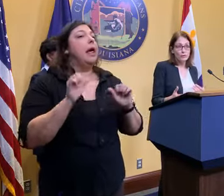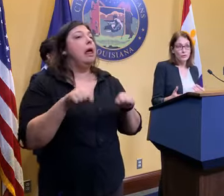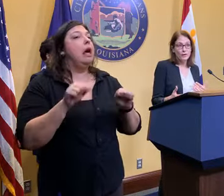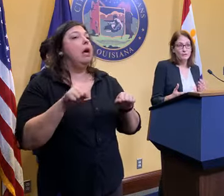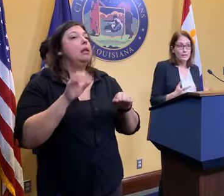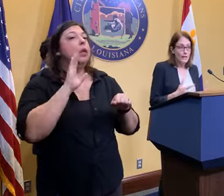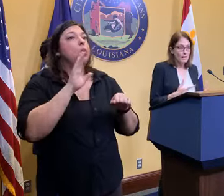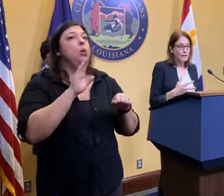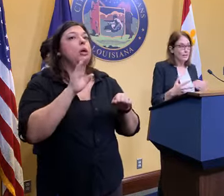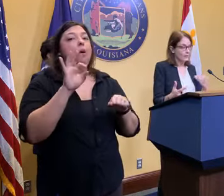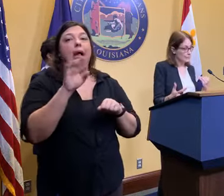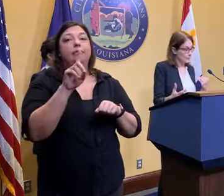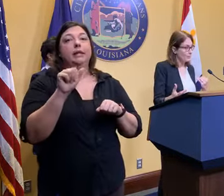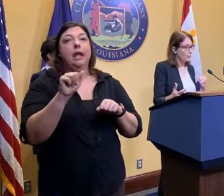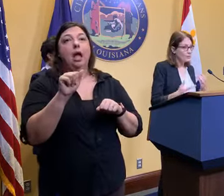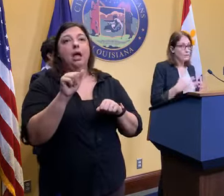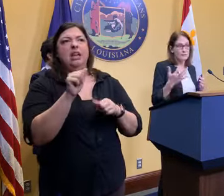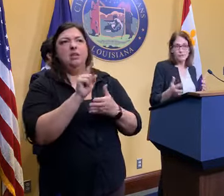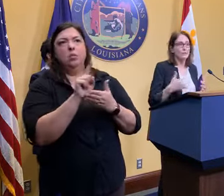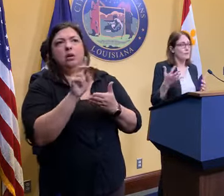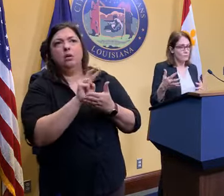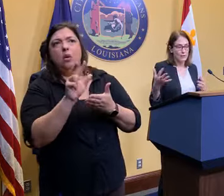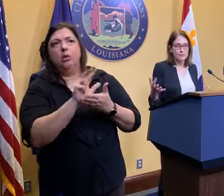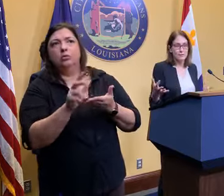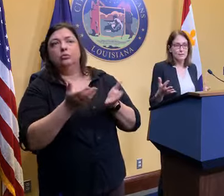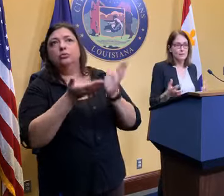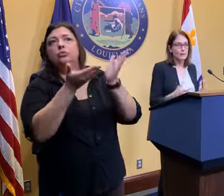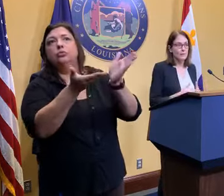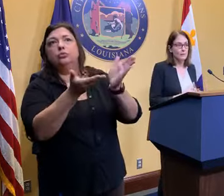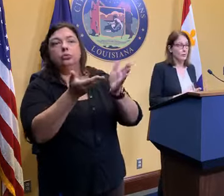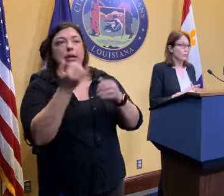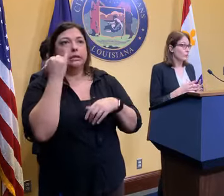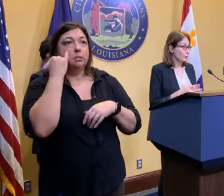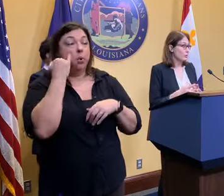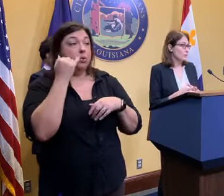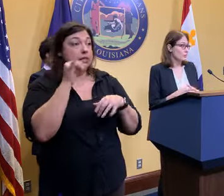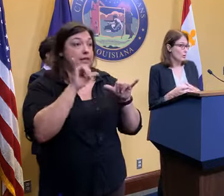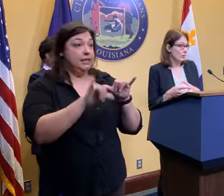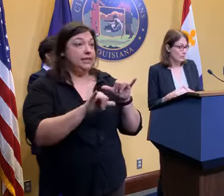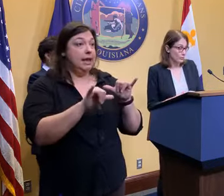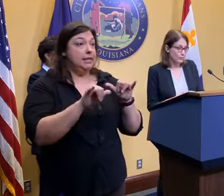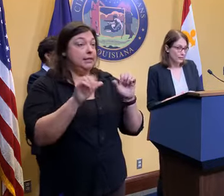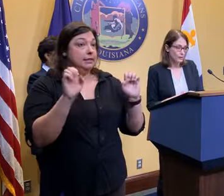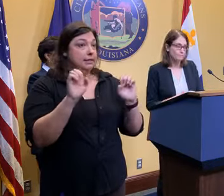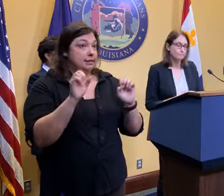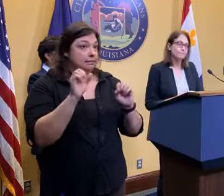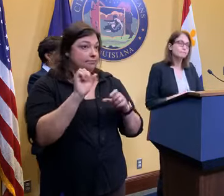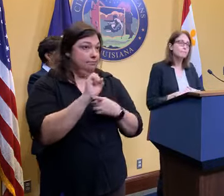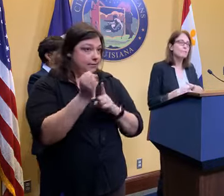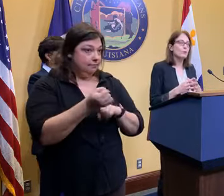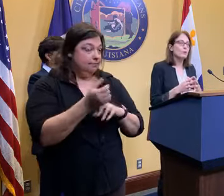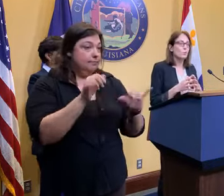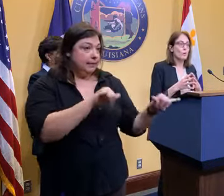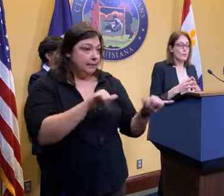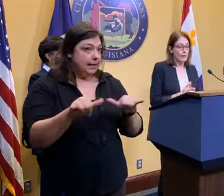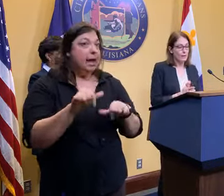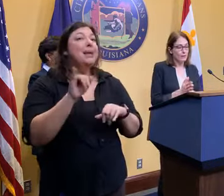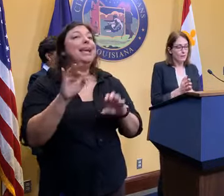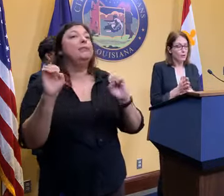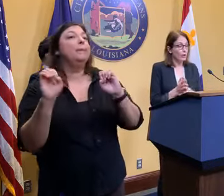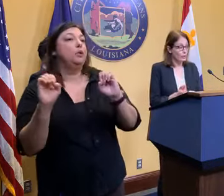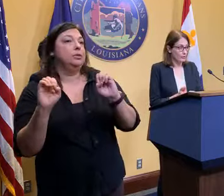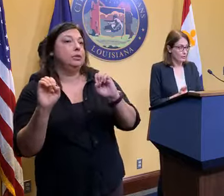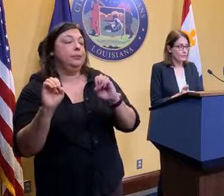go before the FDA in the next couple of weeks, as long as everything stays the same, for an emergency use authorization. When